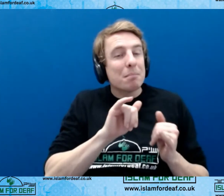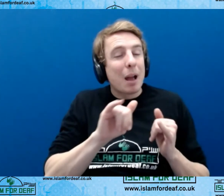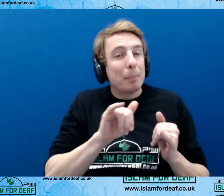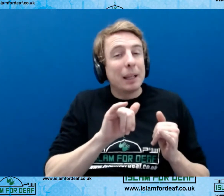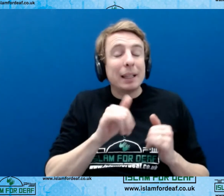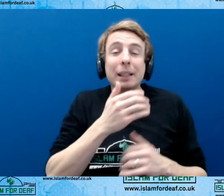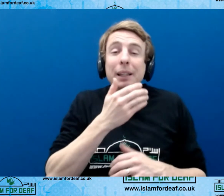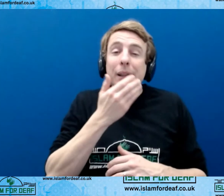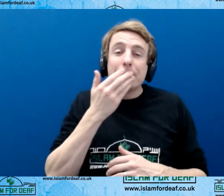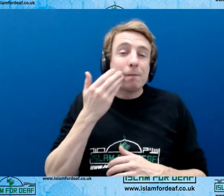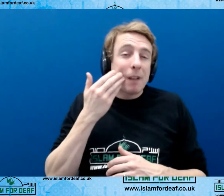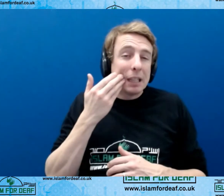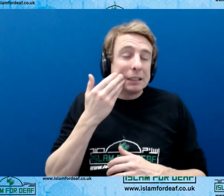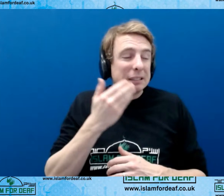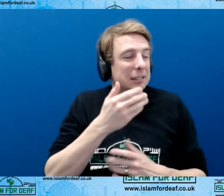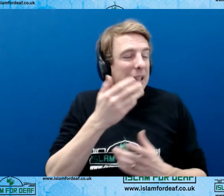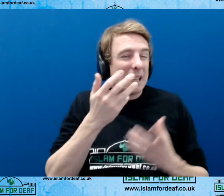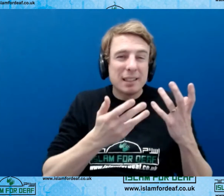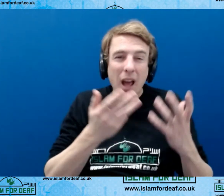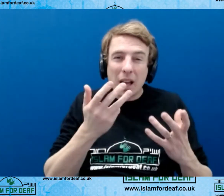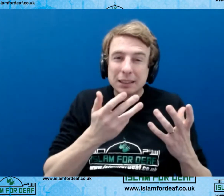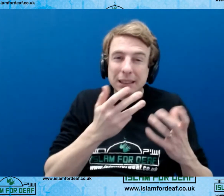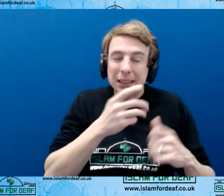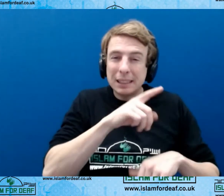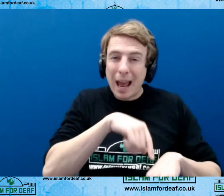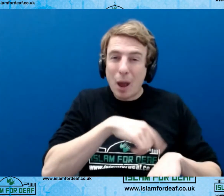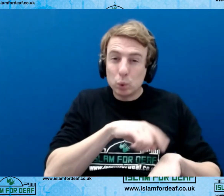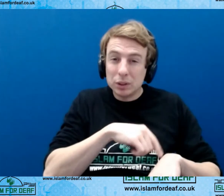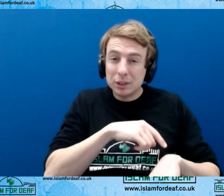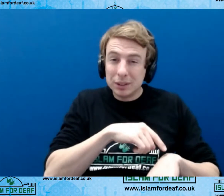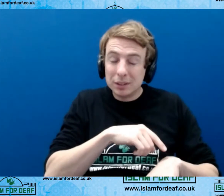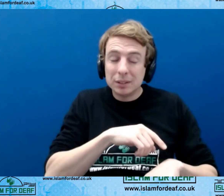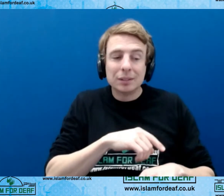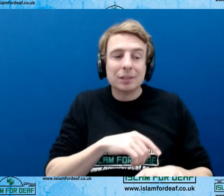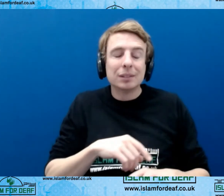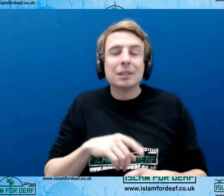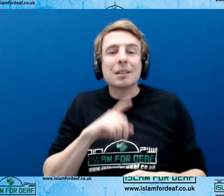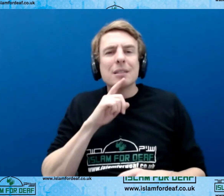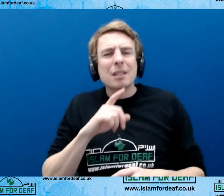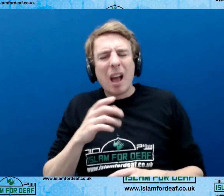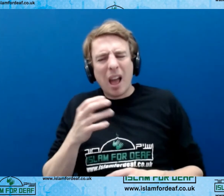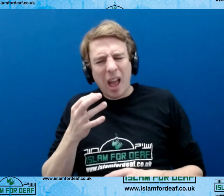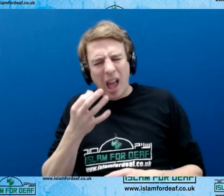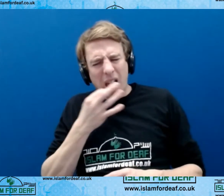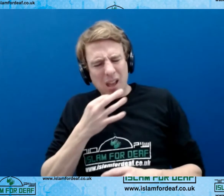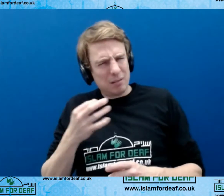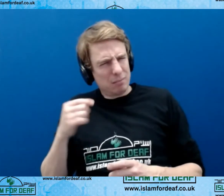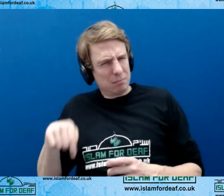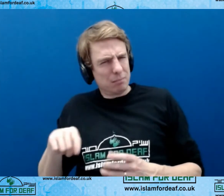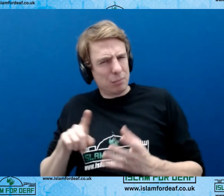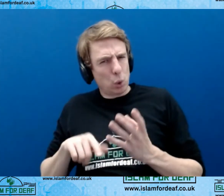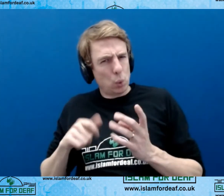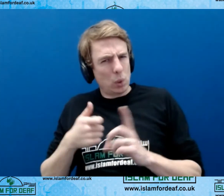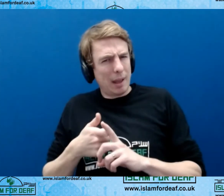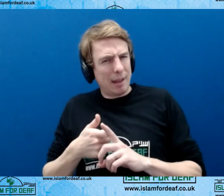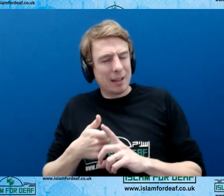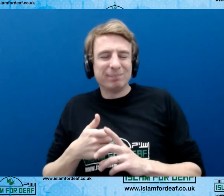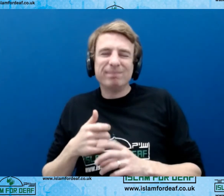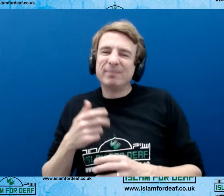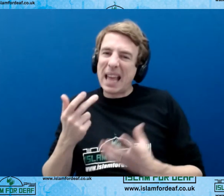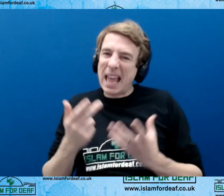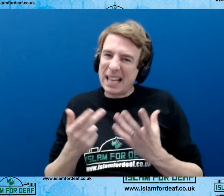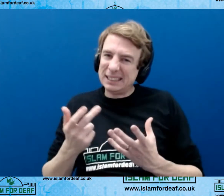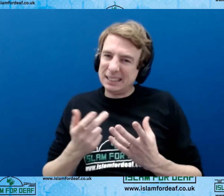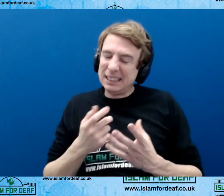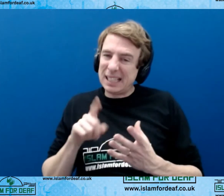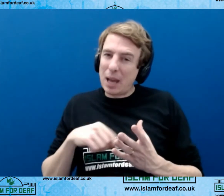is, and I said about 18 hours. So he said, our reward is on the basis of the hardships that we face during this